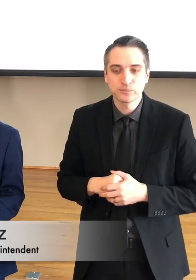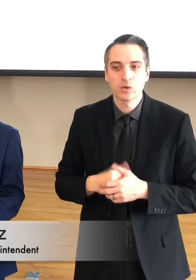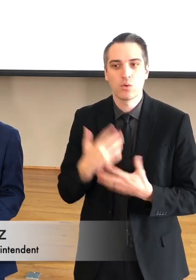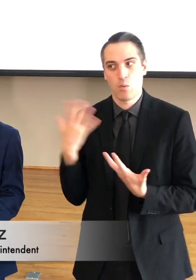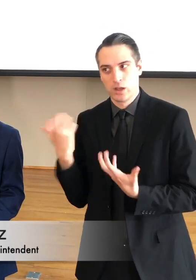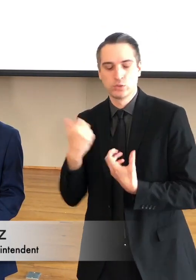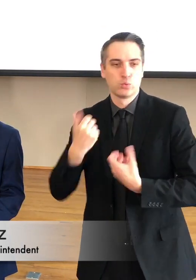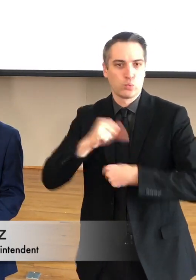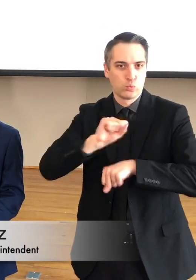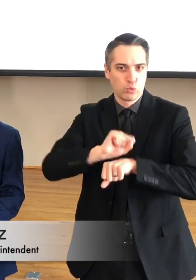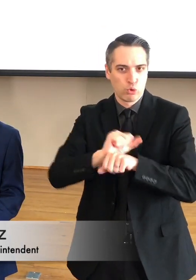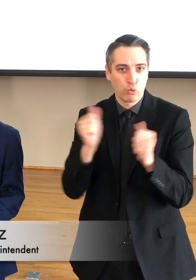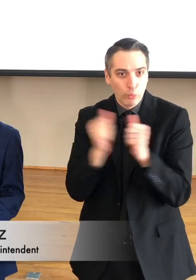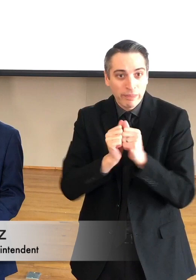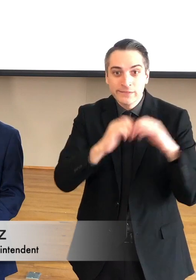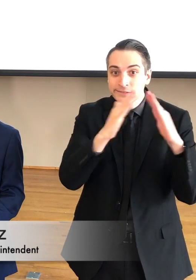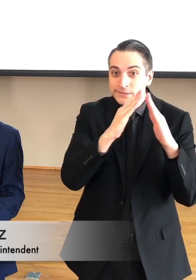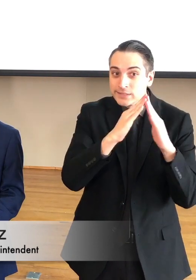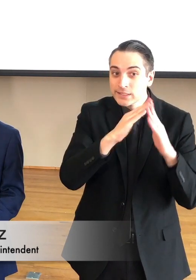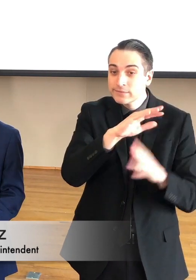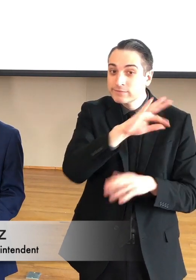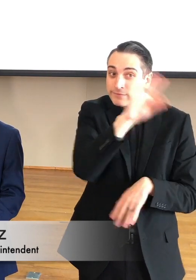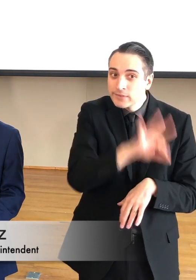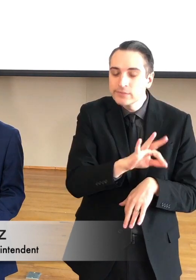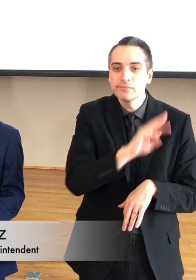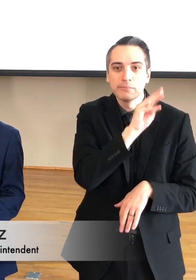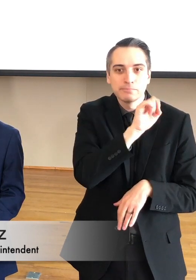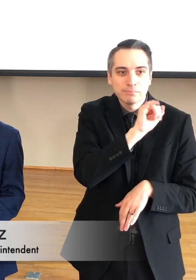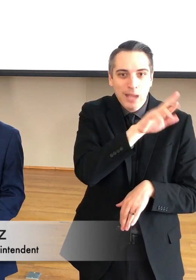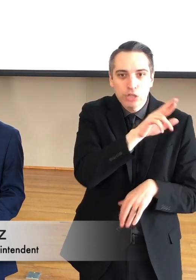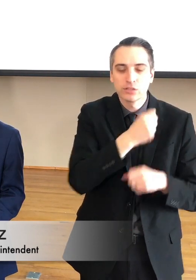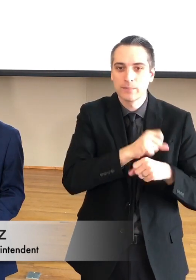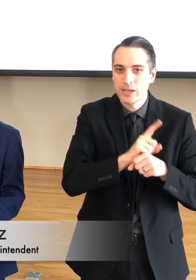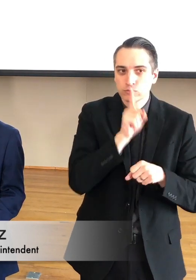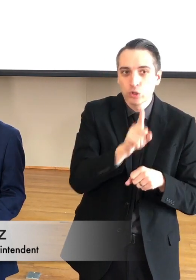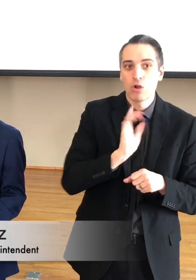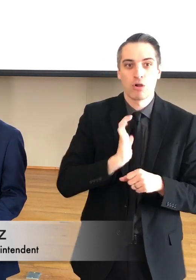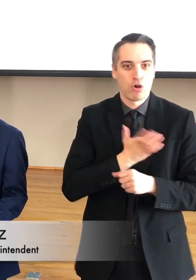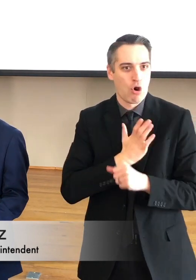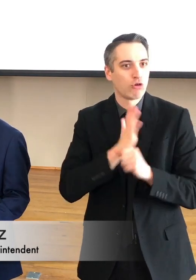families and community members are safe around the educational as well as the nutritional needs of our families.